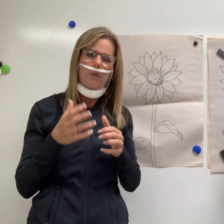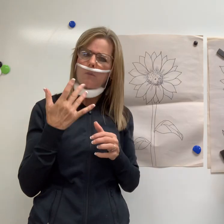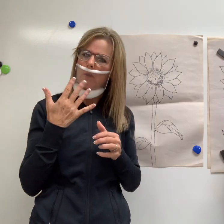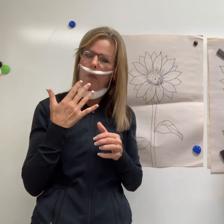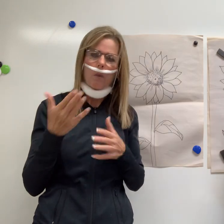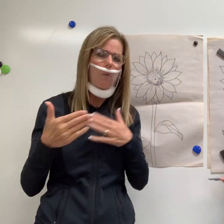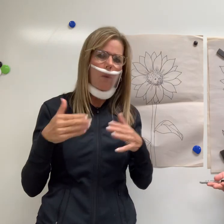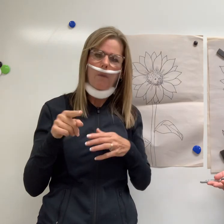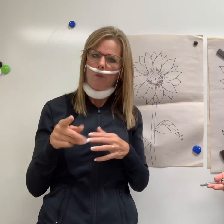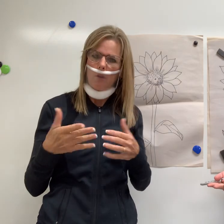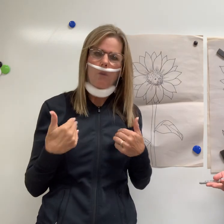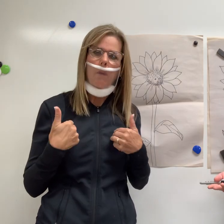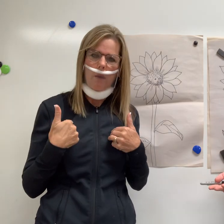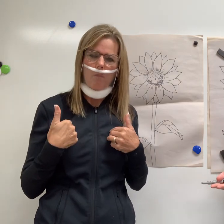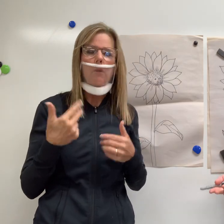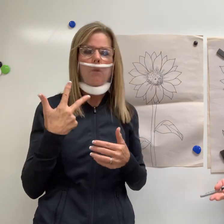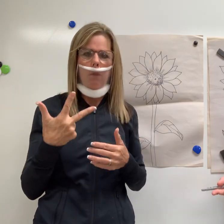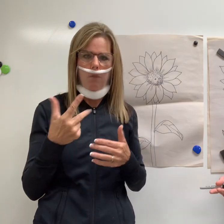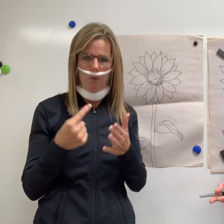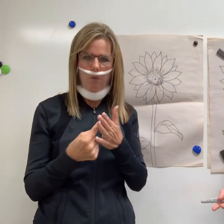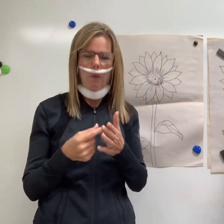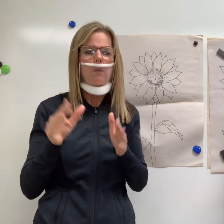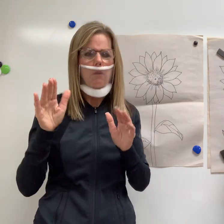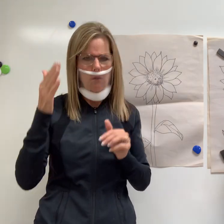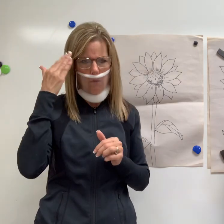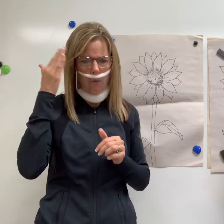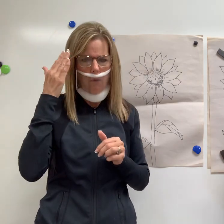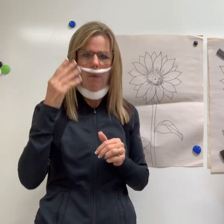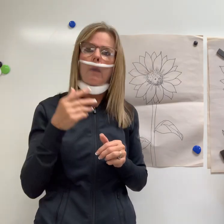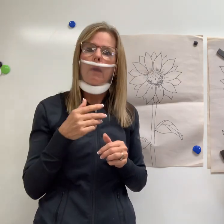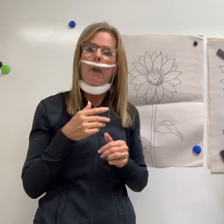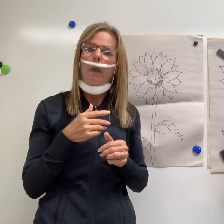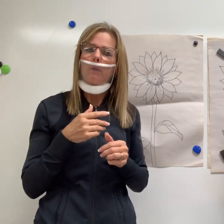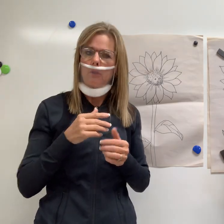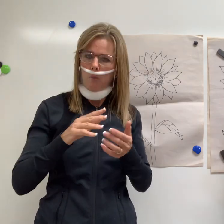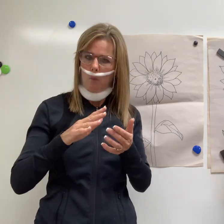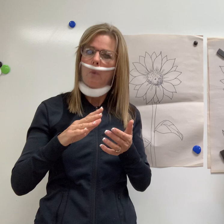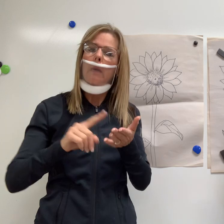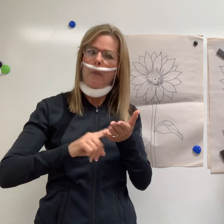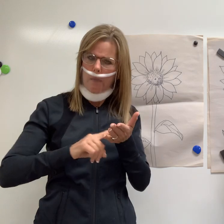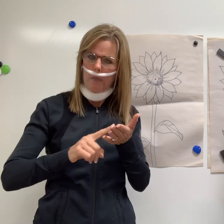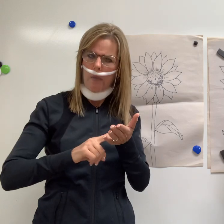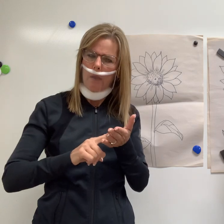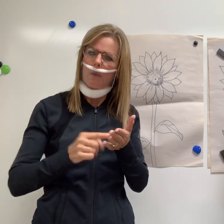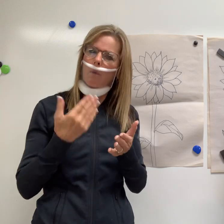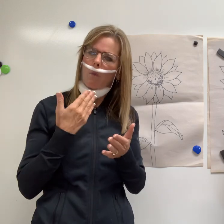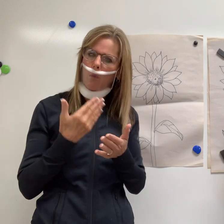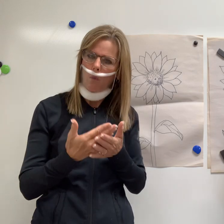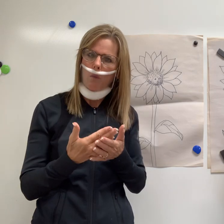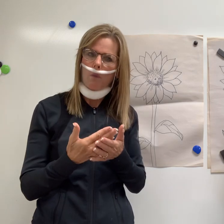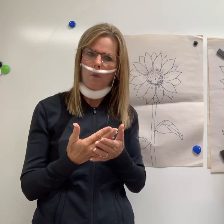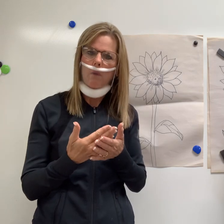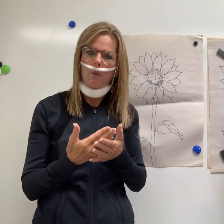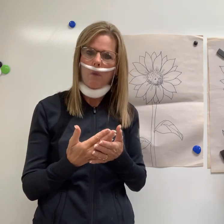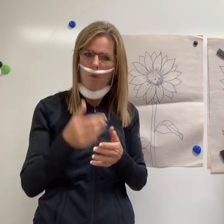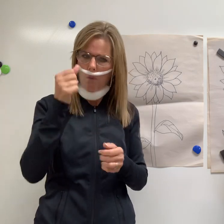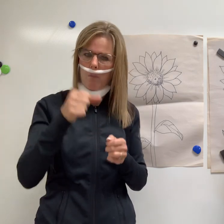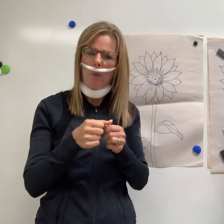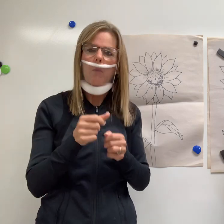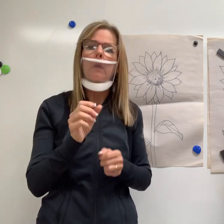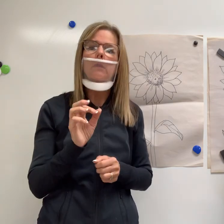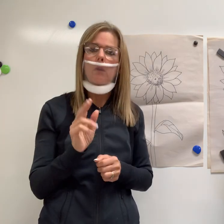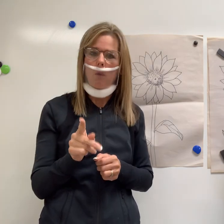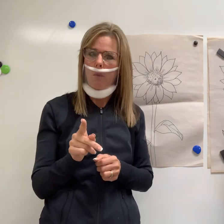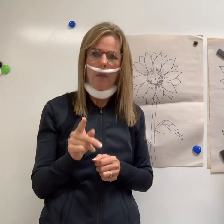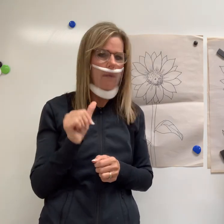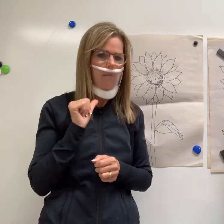but you guys are in third grade. You know how to color solid. I want you to color solid. I want you to remember it's